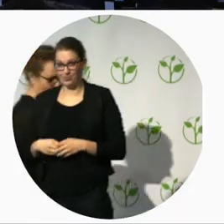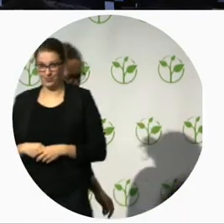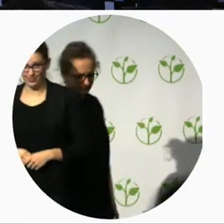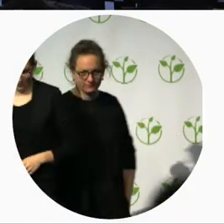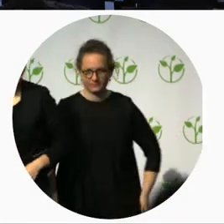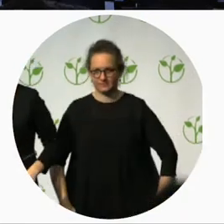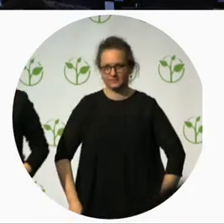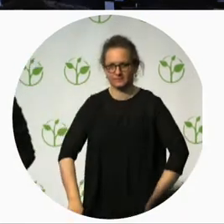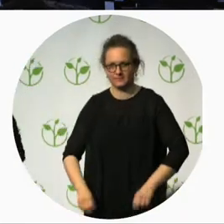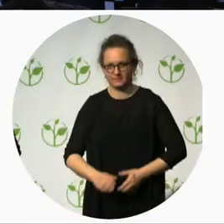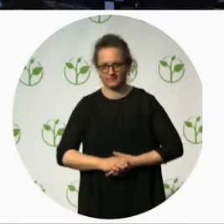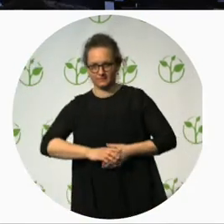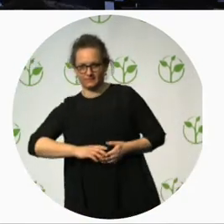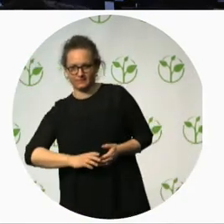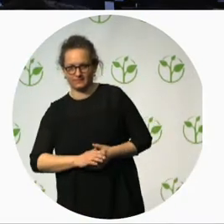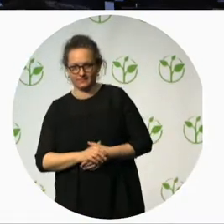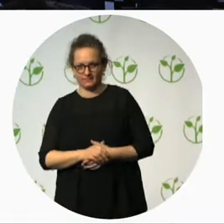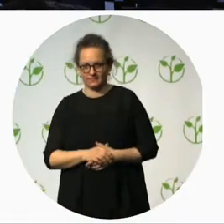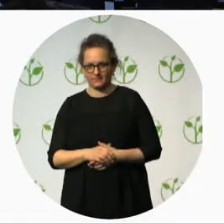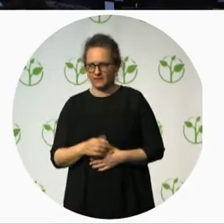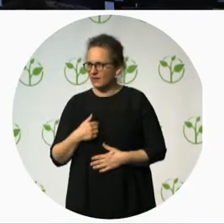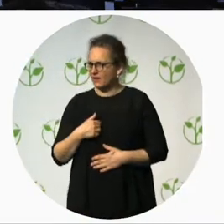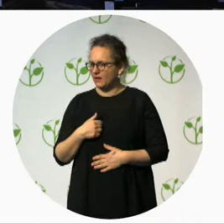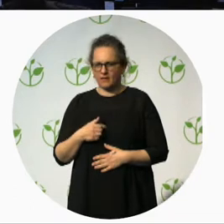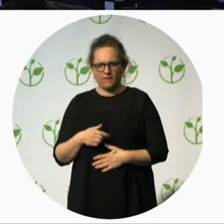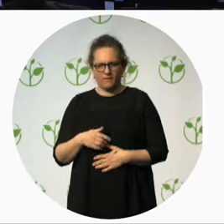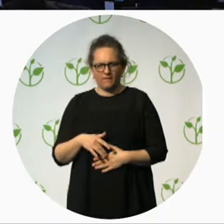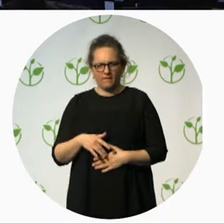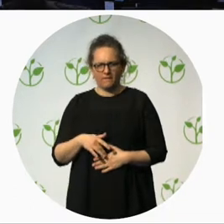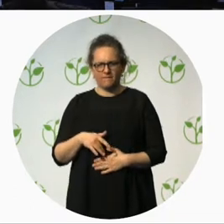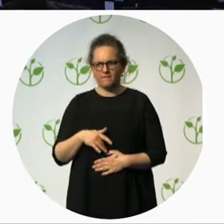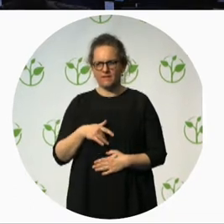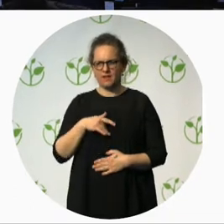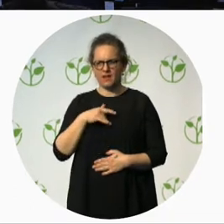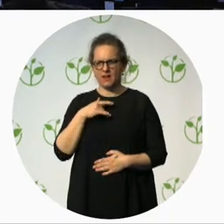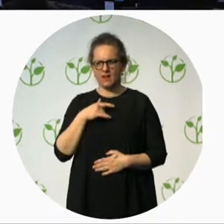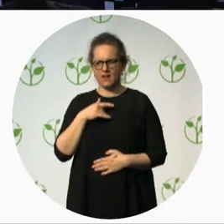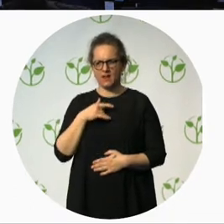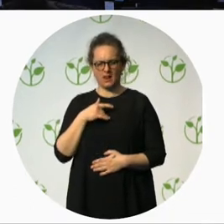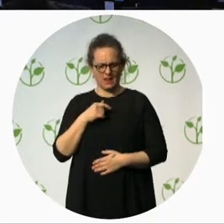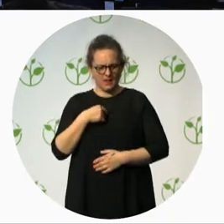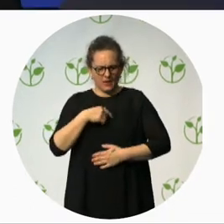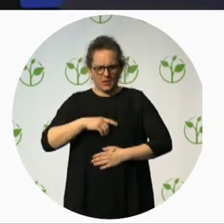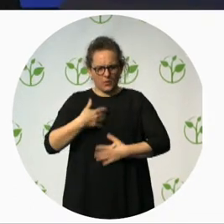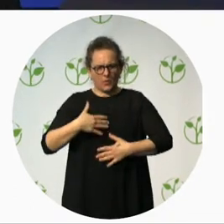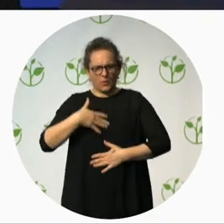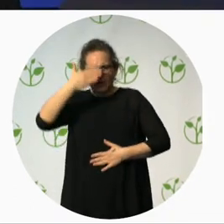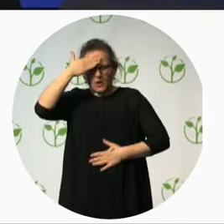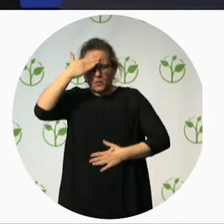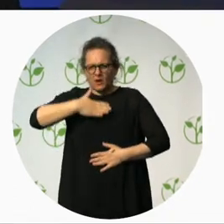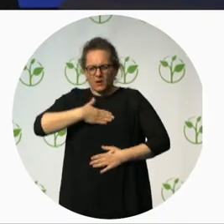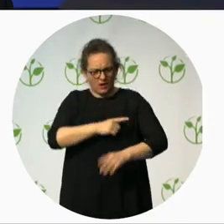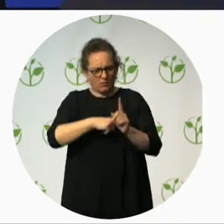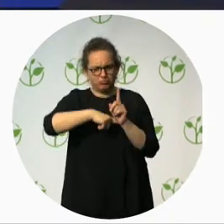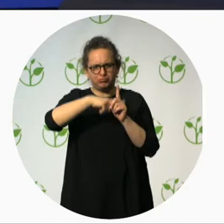proper introduction. That was, I'm so sorry. Inmaculada, Valencia Borrero, DG Employment